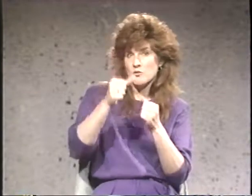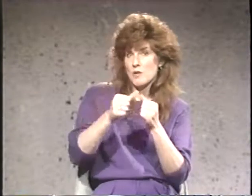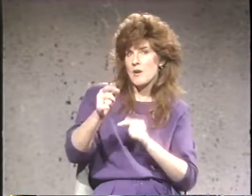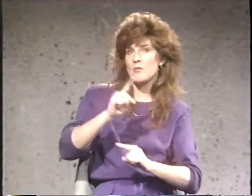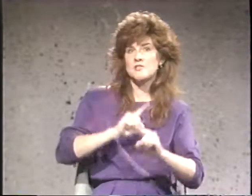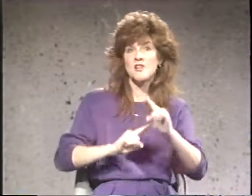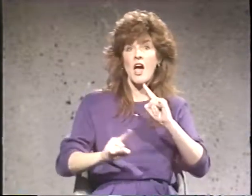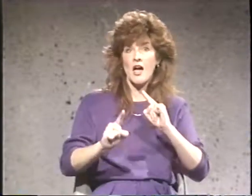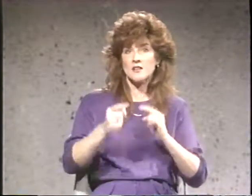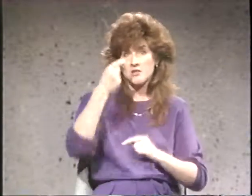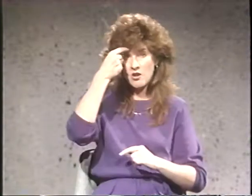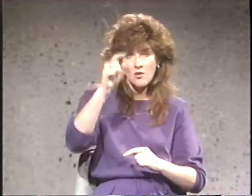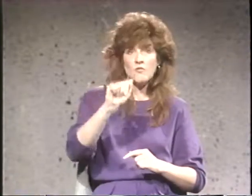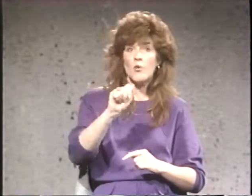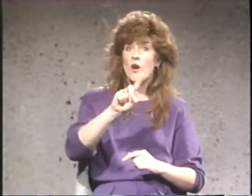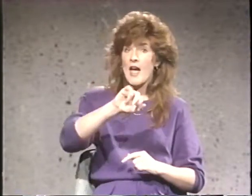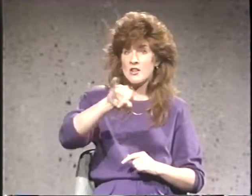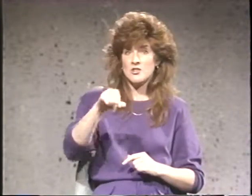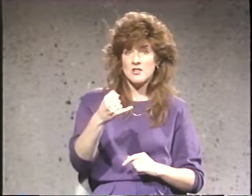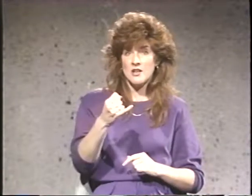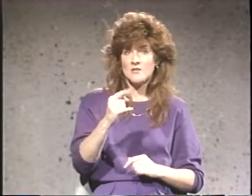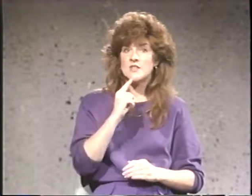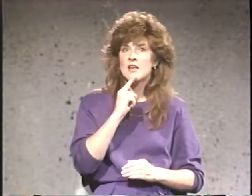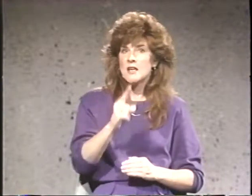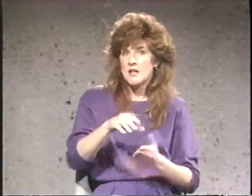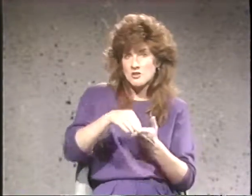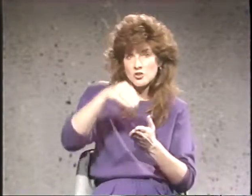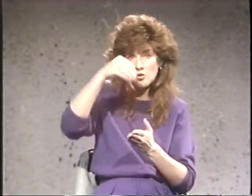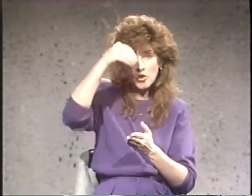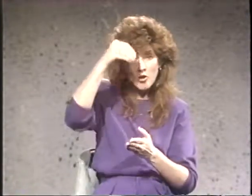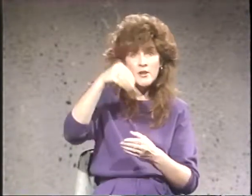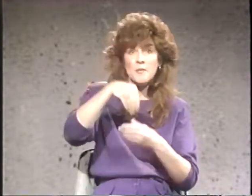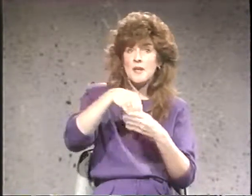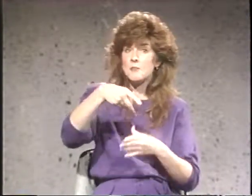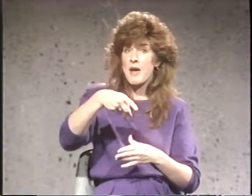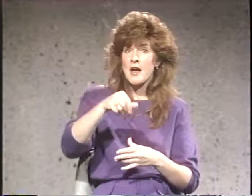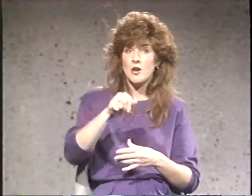remember signs for adjectives is to learn them in pairs.